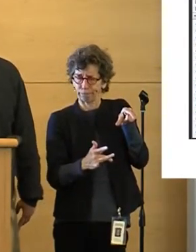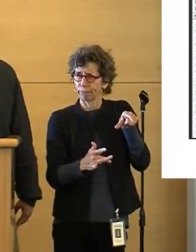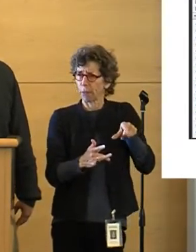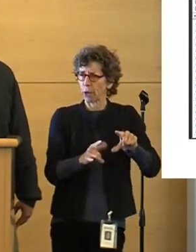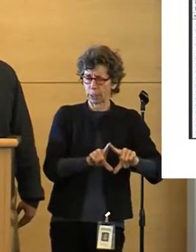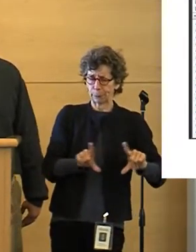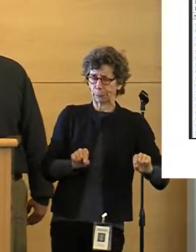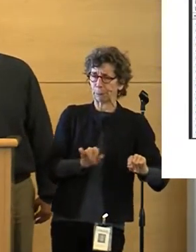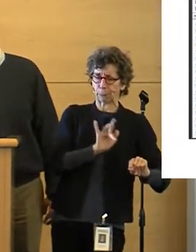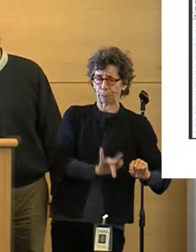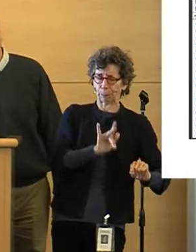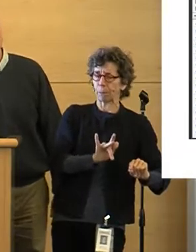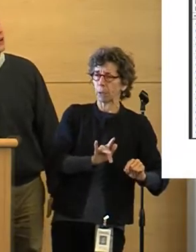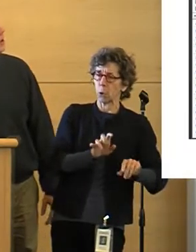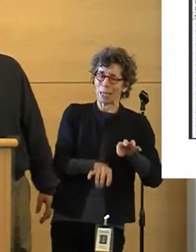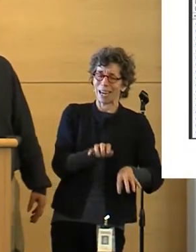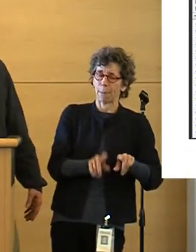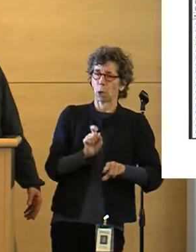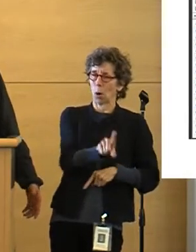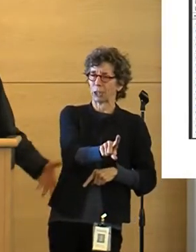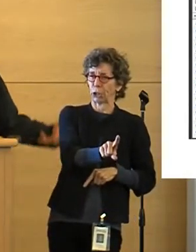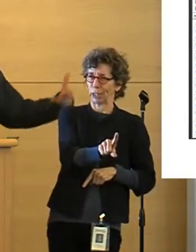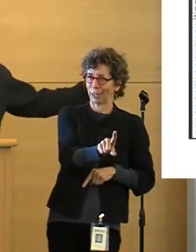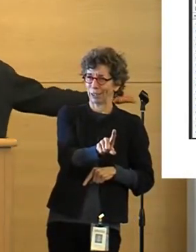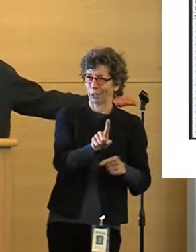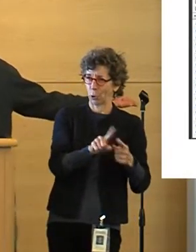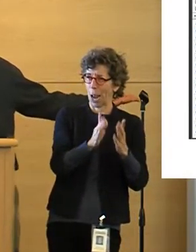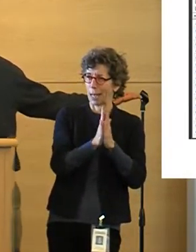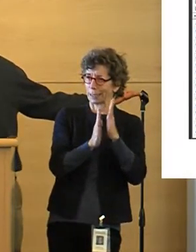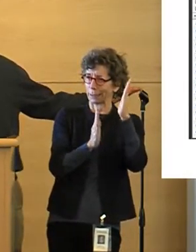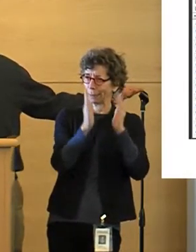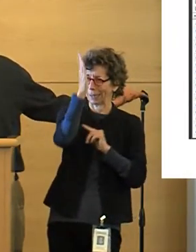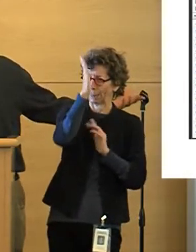them. So where do I ask a question of the speaker?